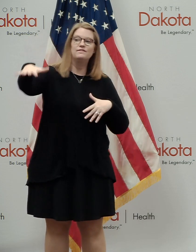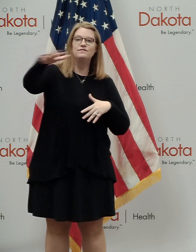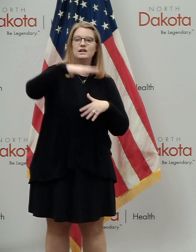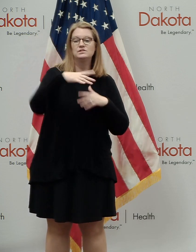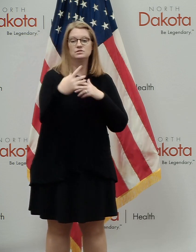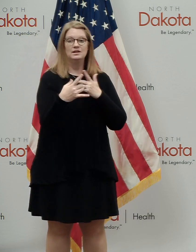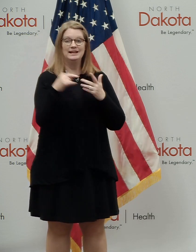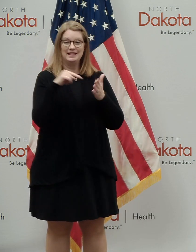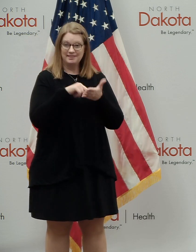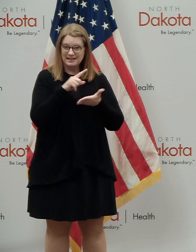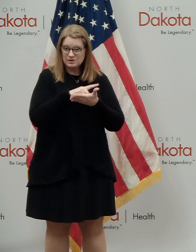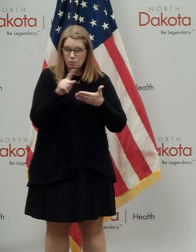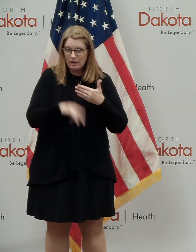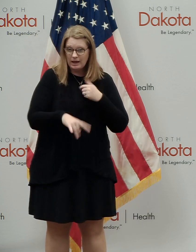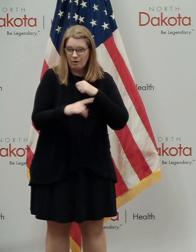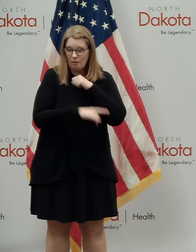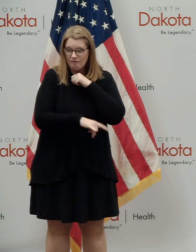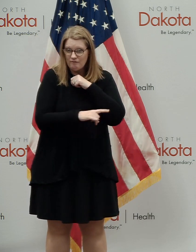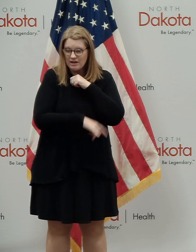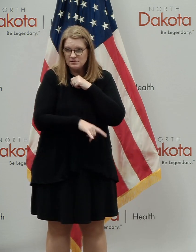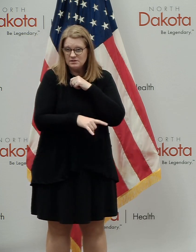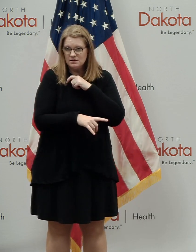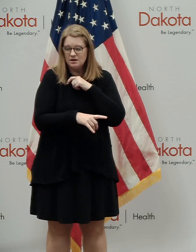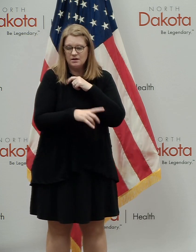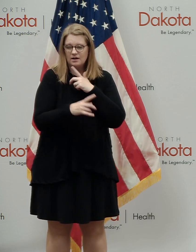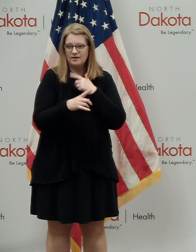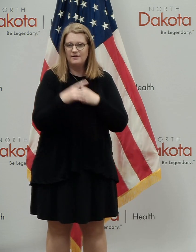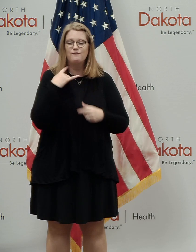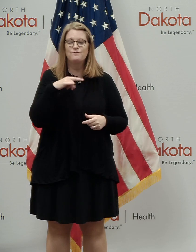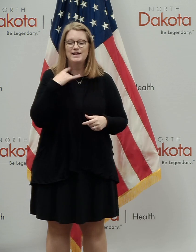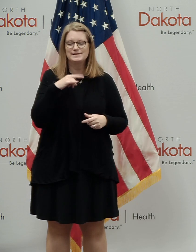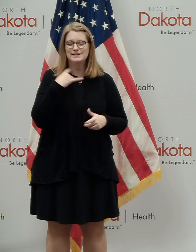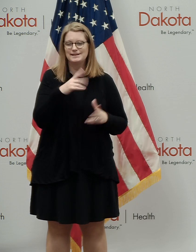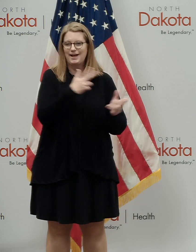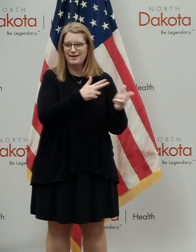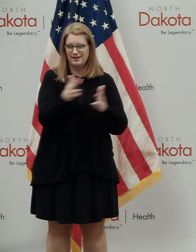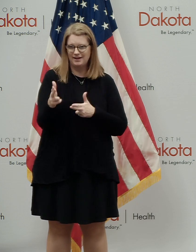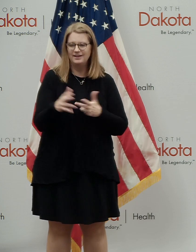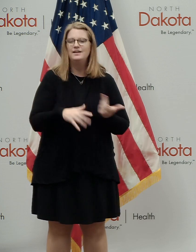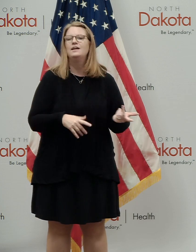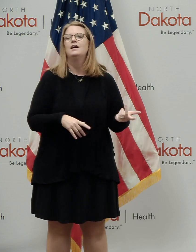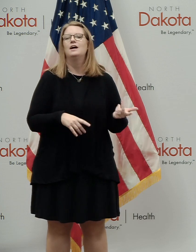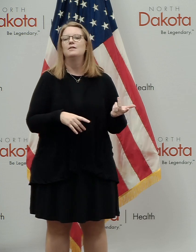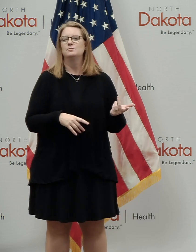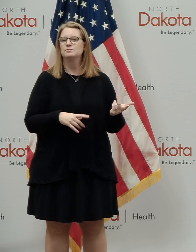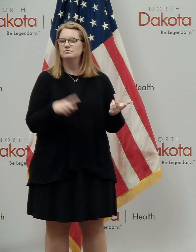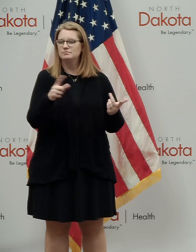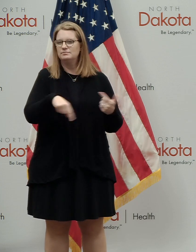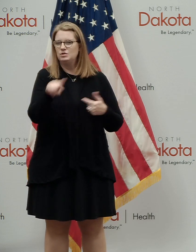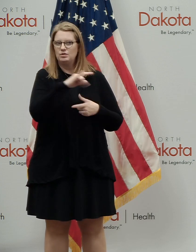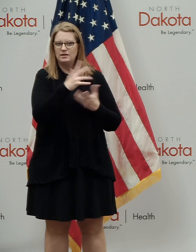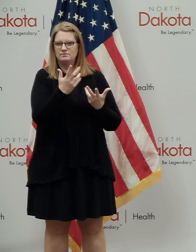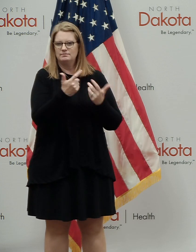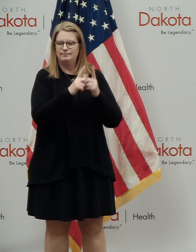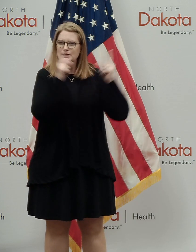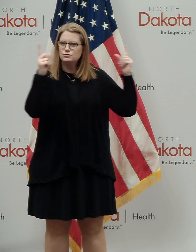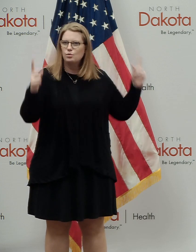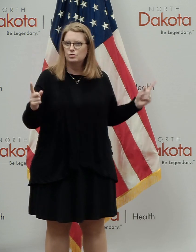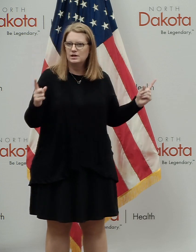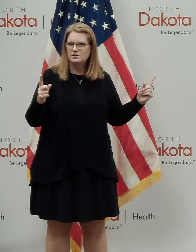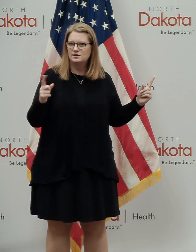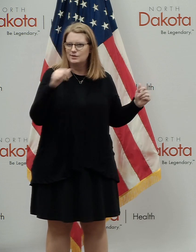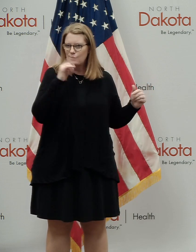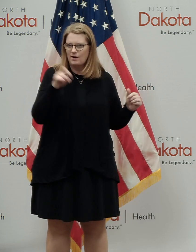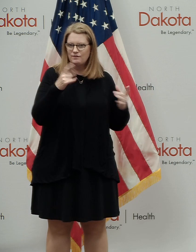pheasant hunting this weekend, which I plan to do, that's a low-risk activity. You can social distance. You can be apart from people. You don't have to wear a mask.